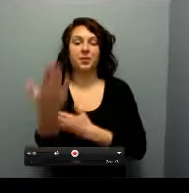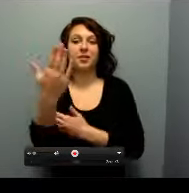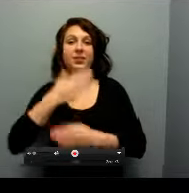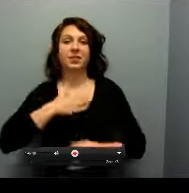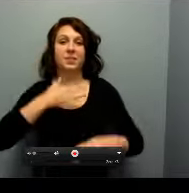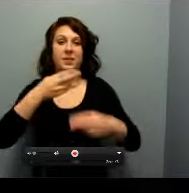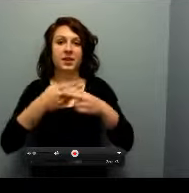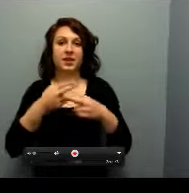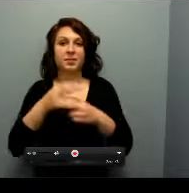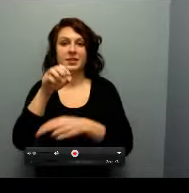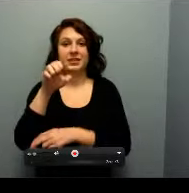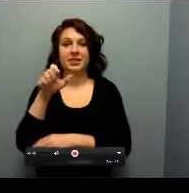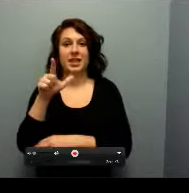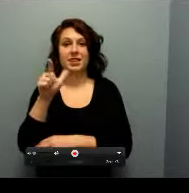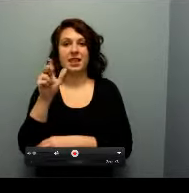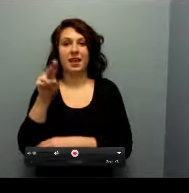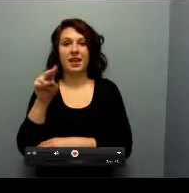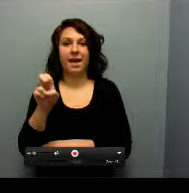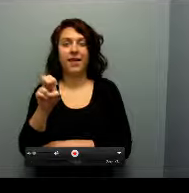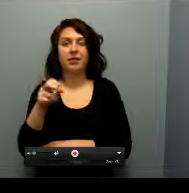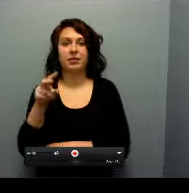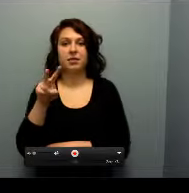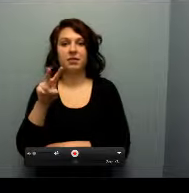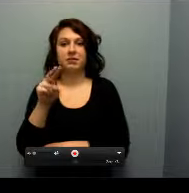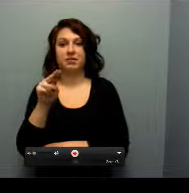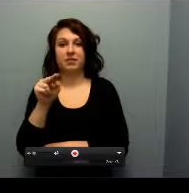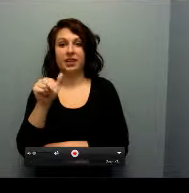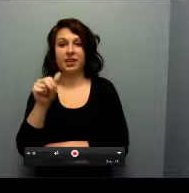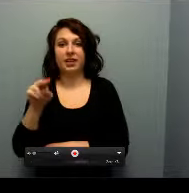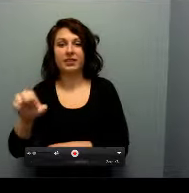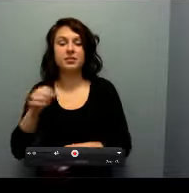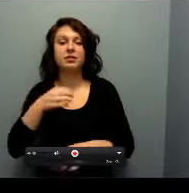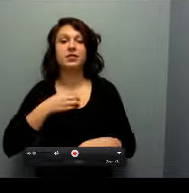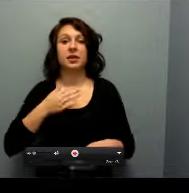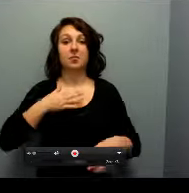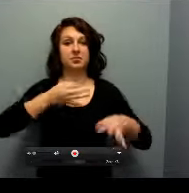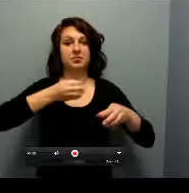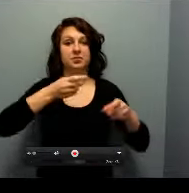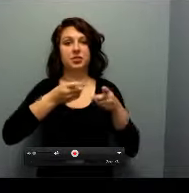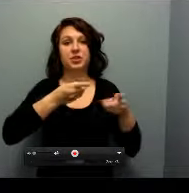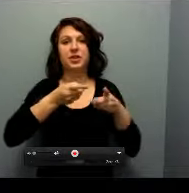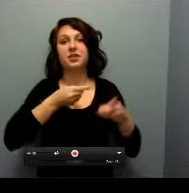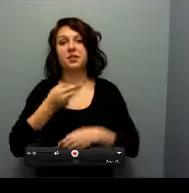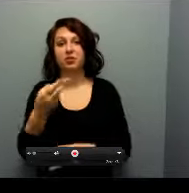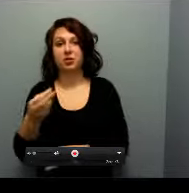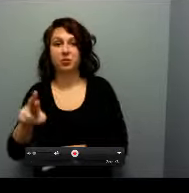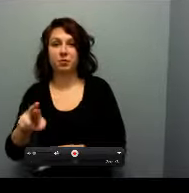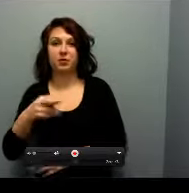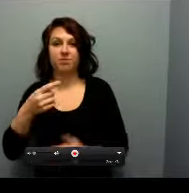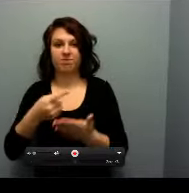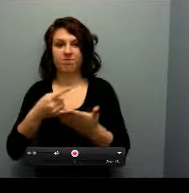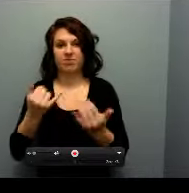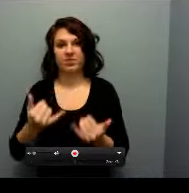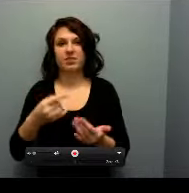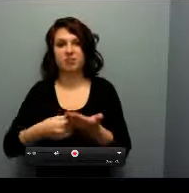name is Elaine and Vance. I'm the Director of Human Resources, and today we're going to be talking about evaluating staff